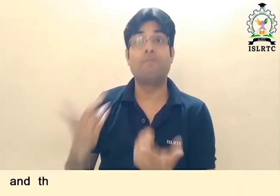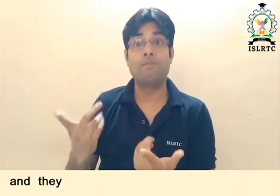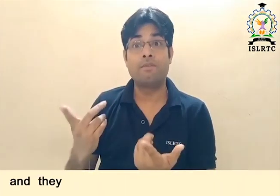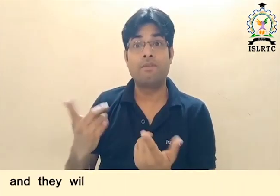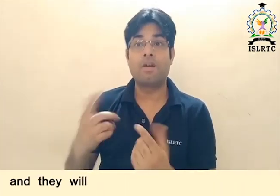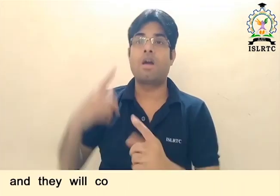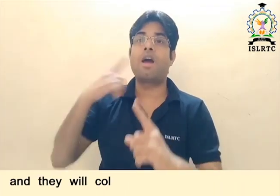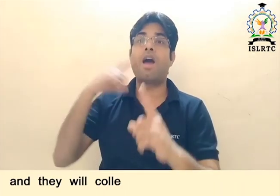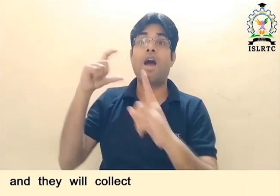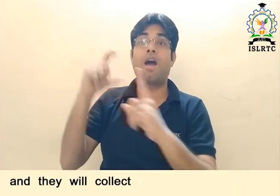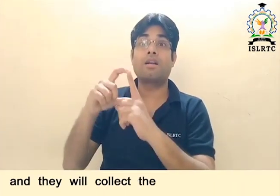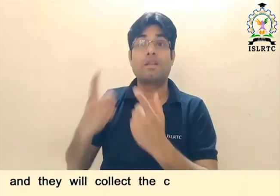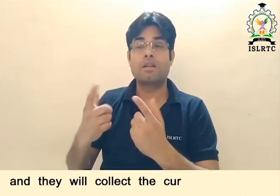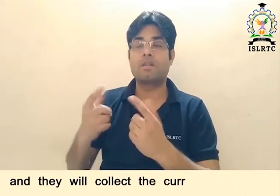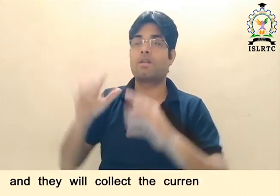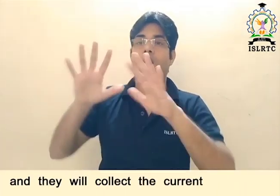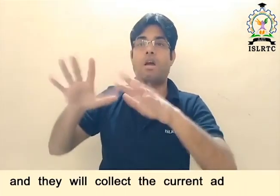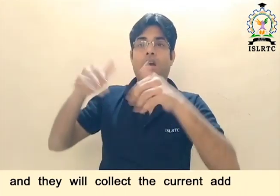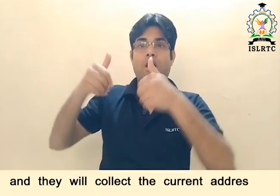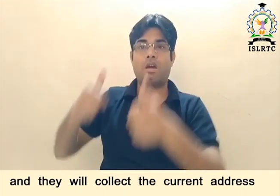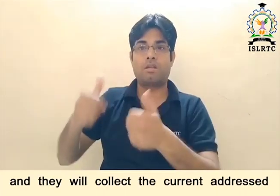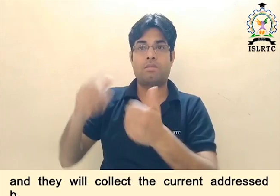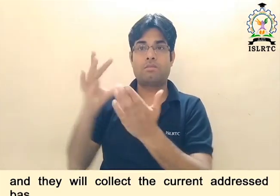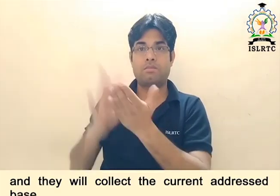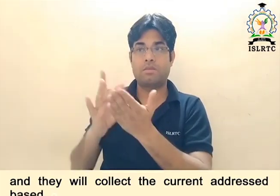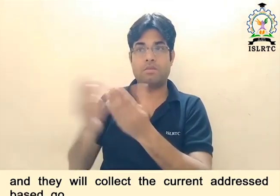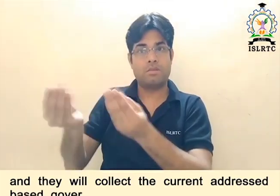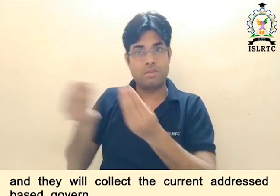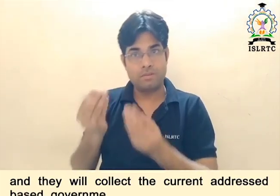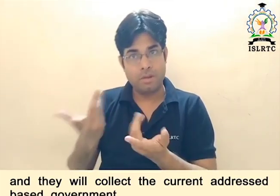will collect the current address based government ID